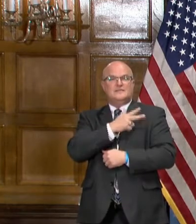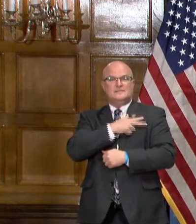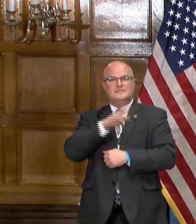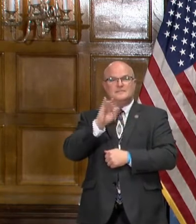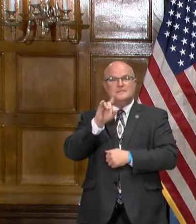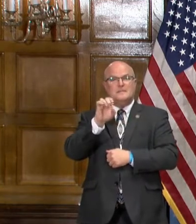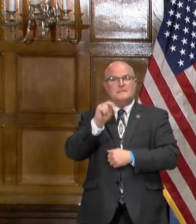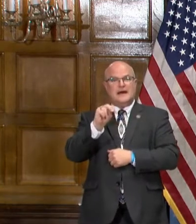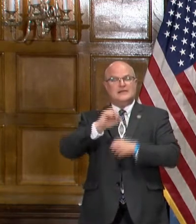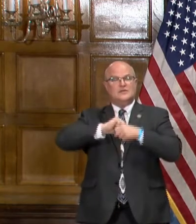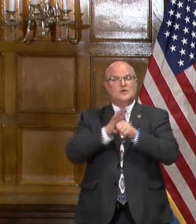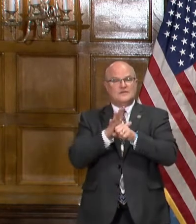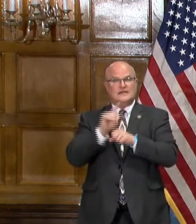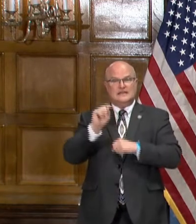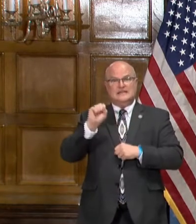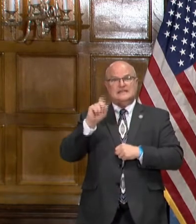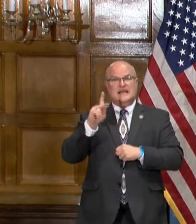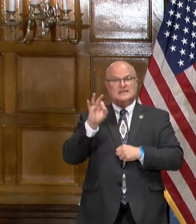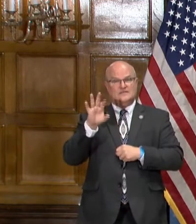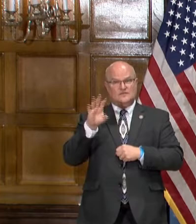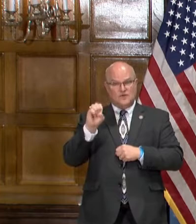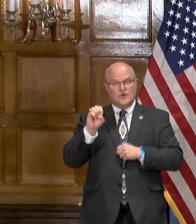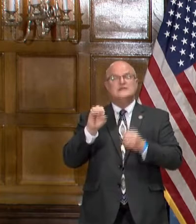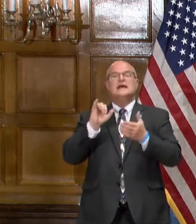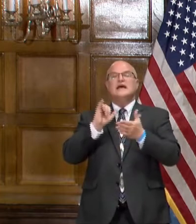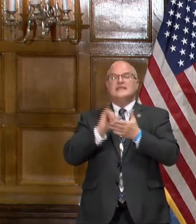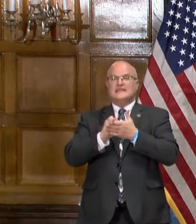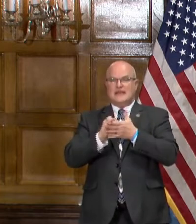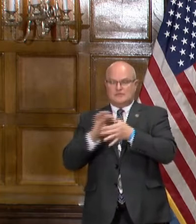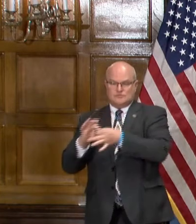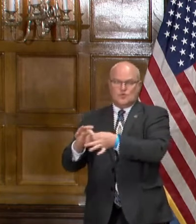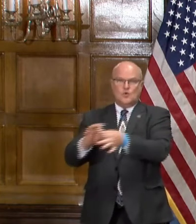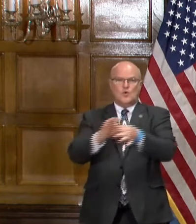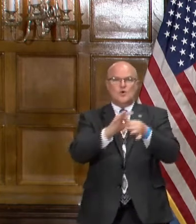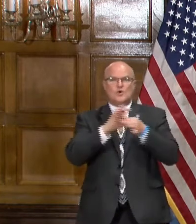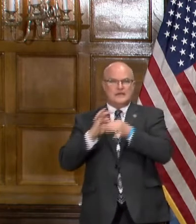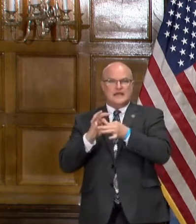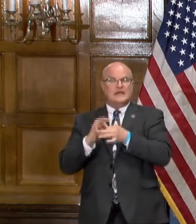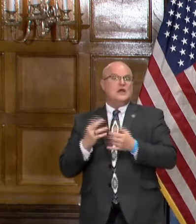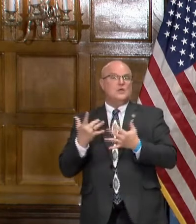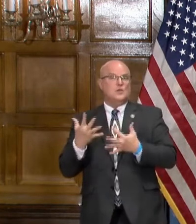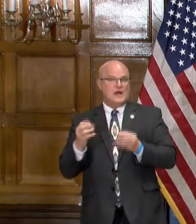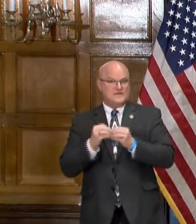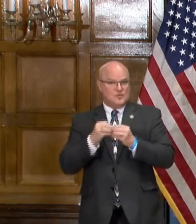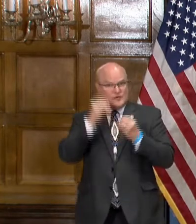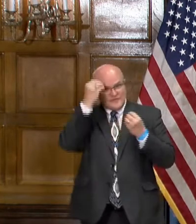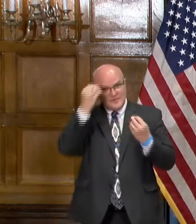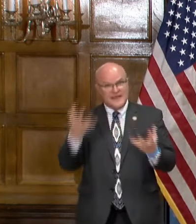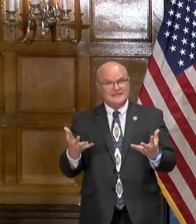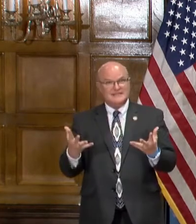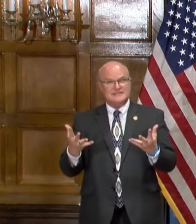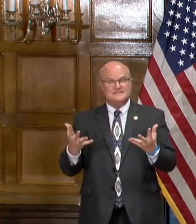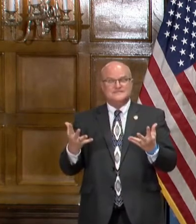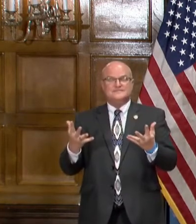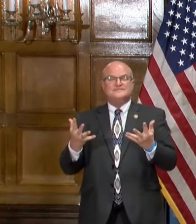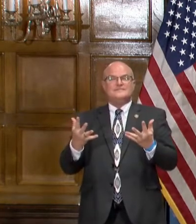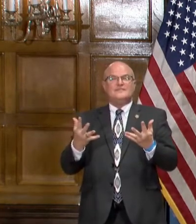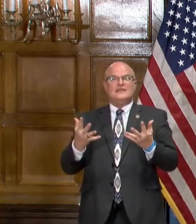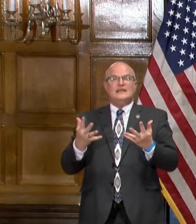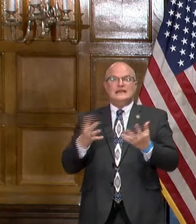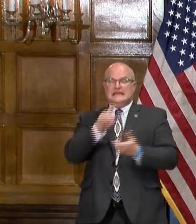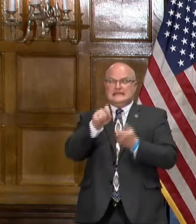Task Force, but we will be coordinating that and waiting for more information. We do not know